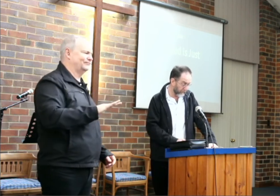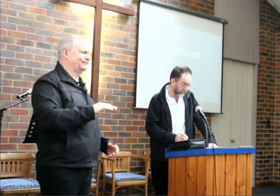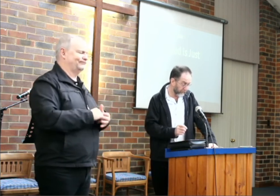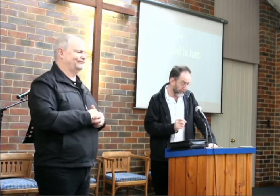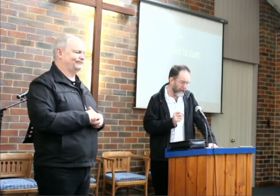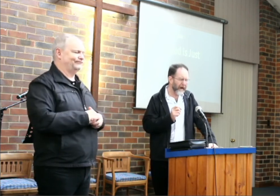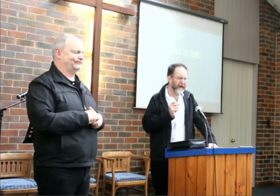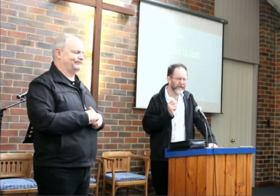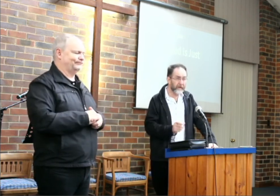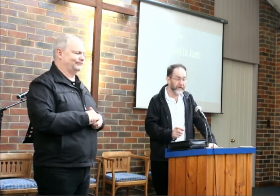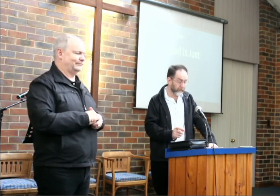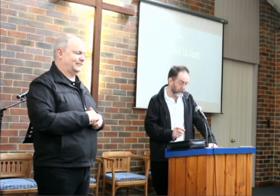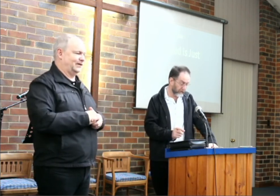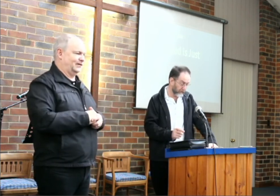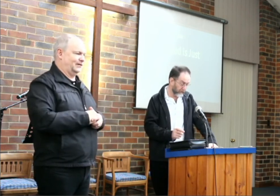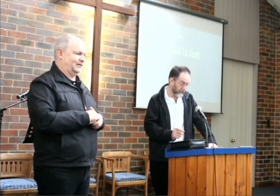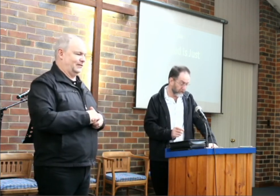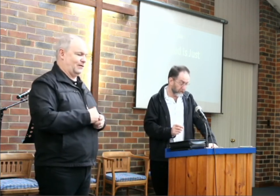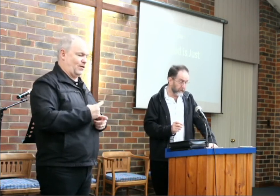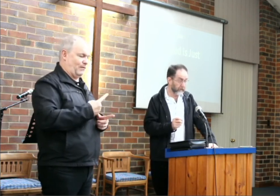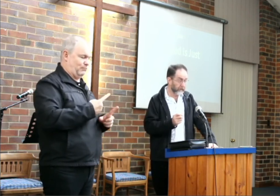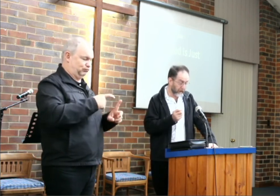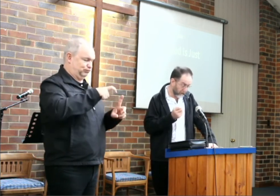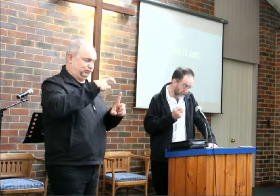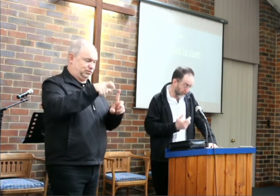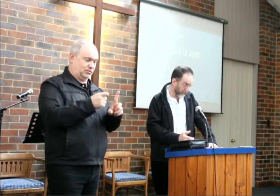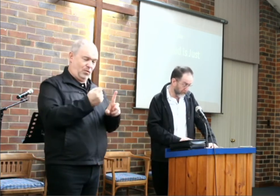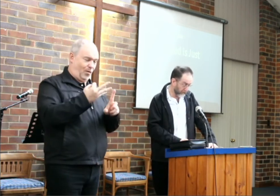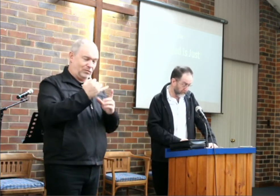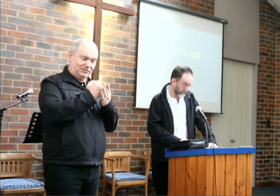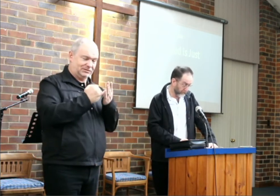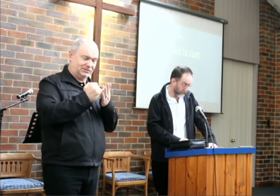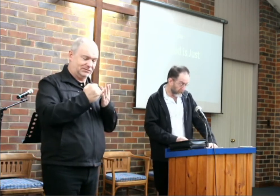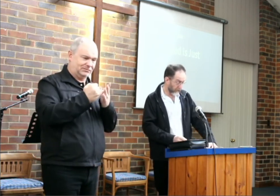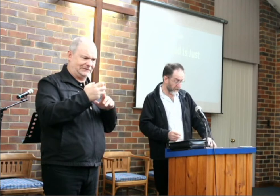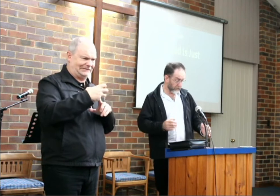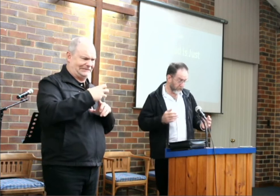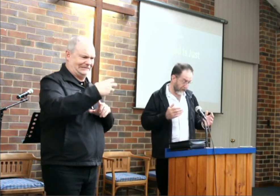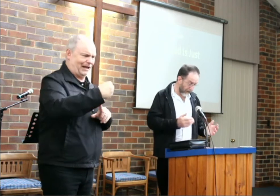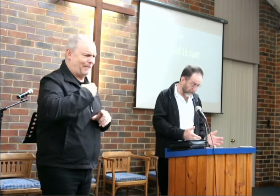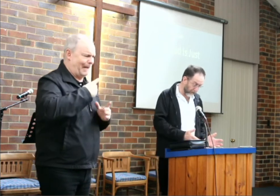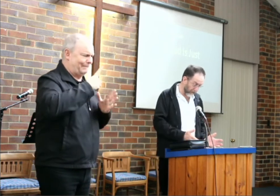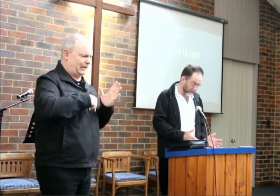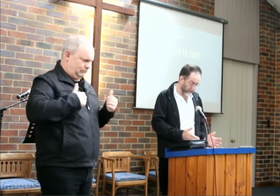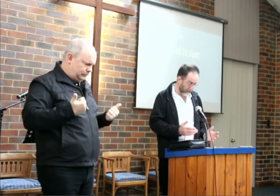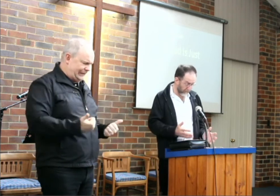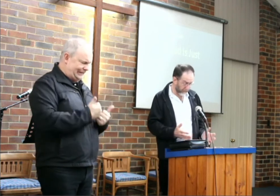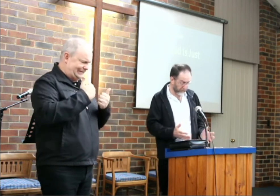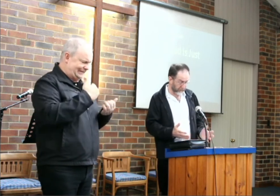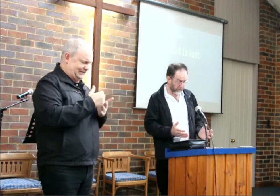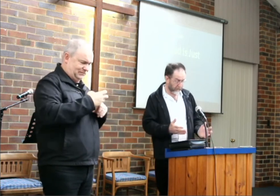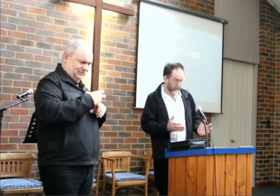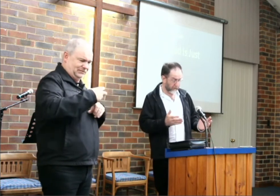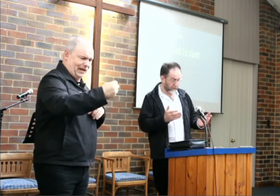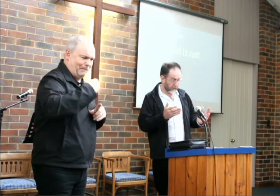God. A sinless person to take our punishment. He took our place, our